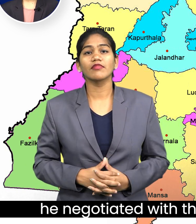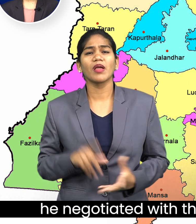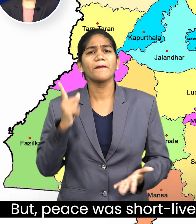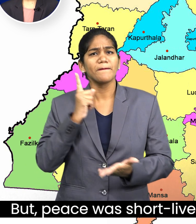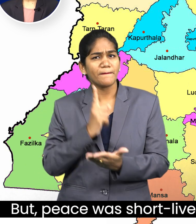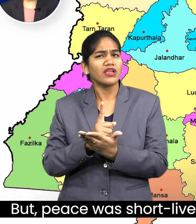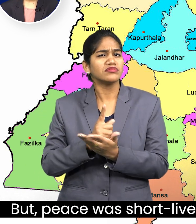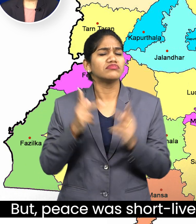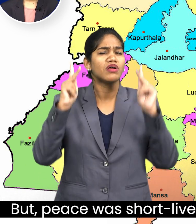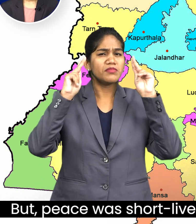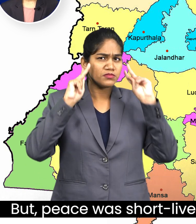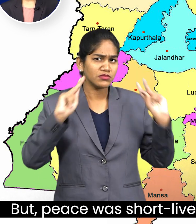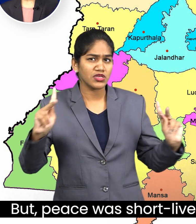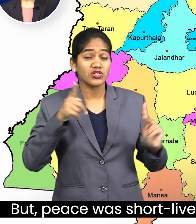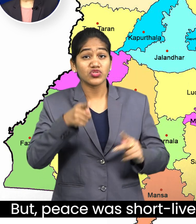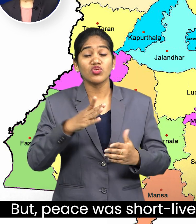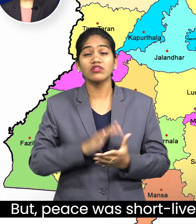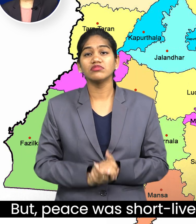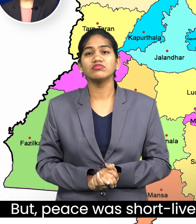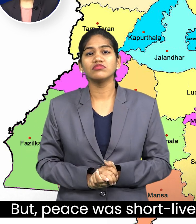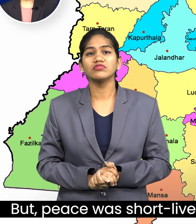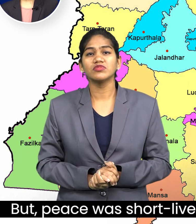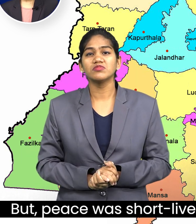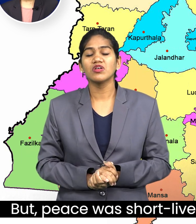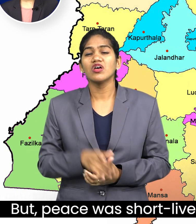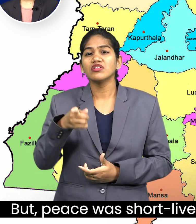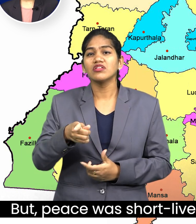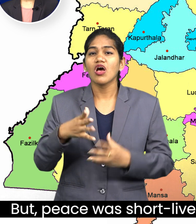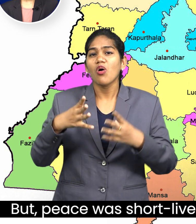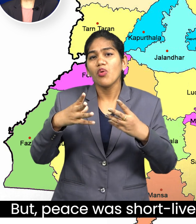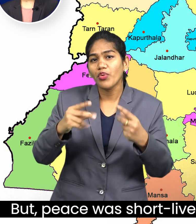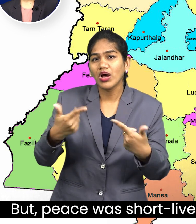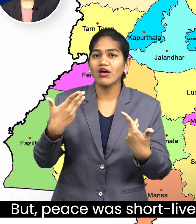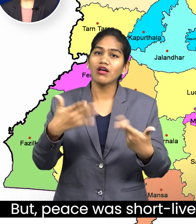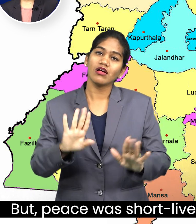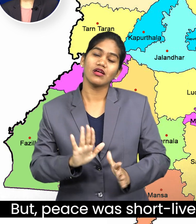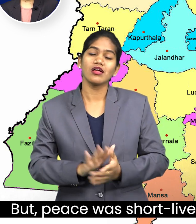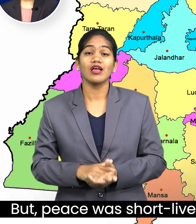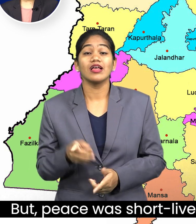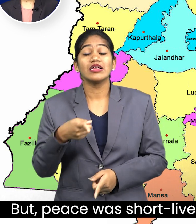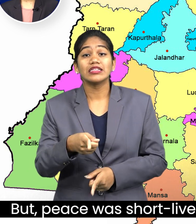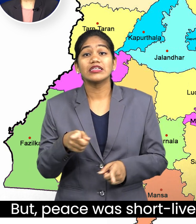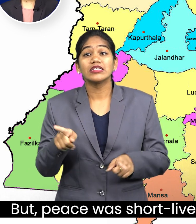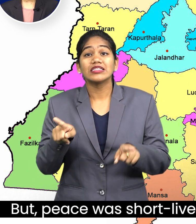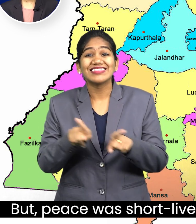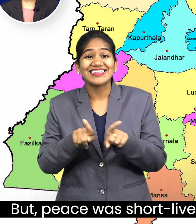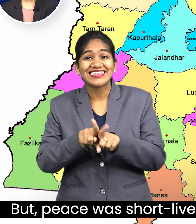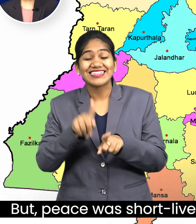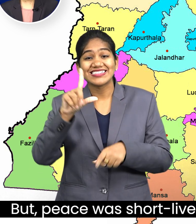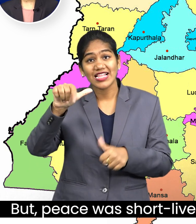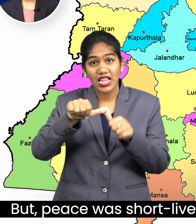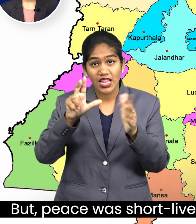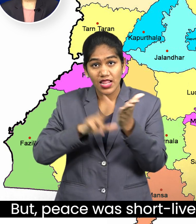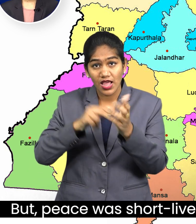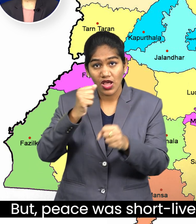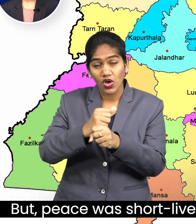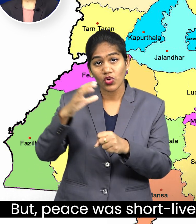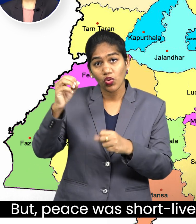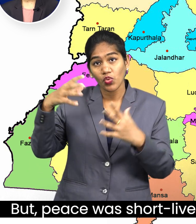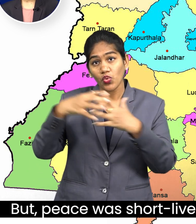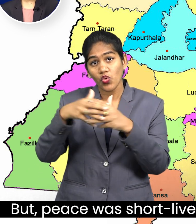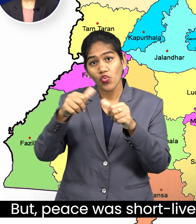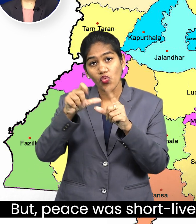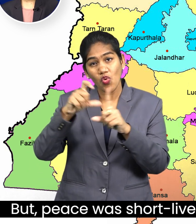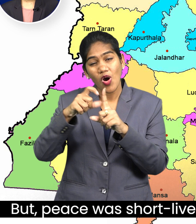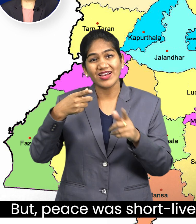But peace was short-lived as Langarwal was killed by